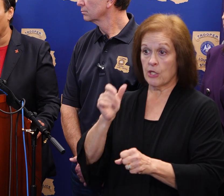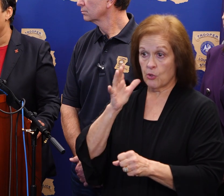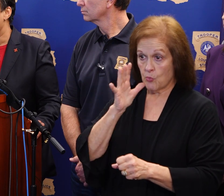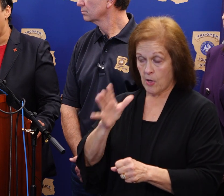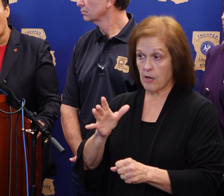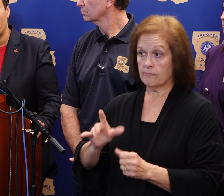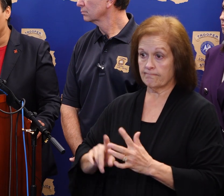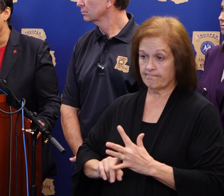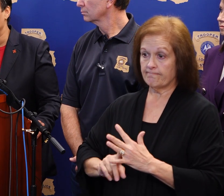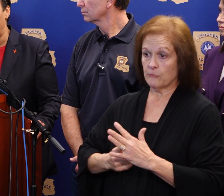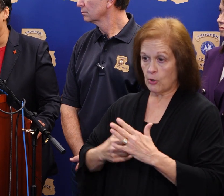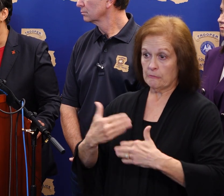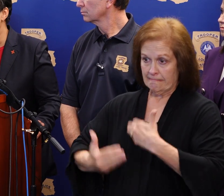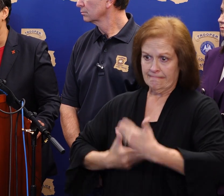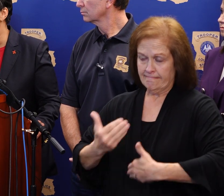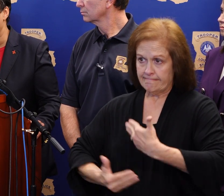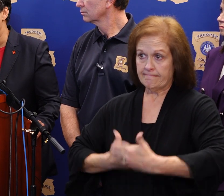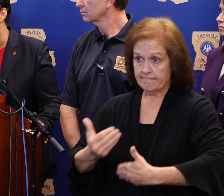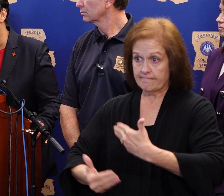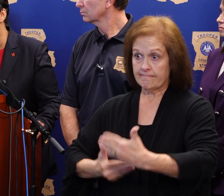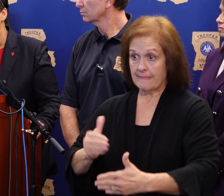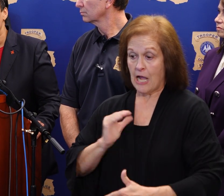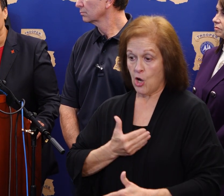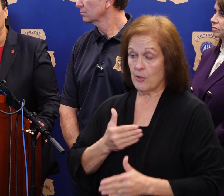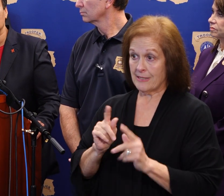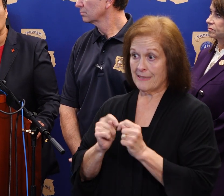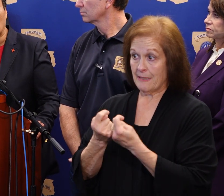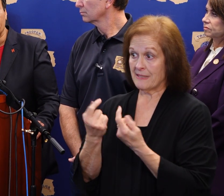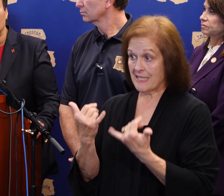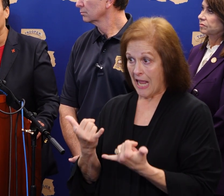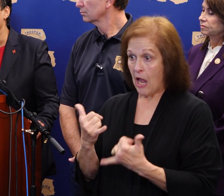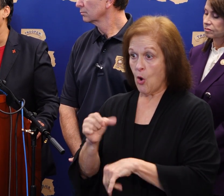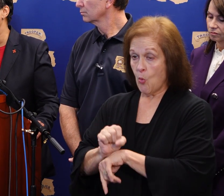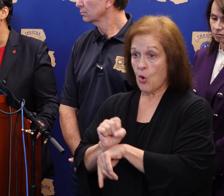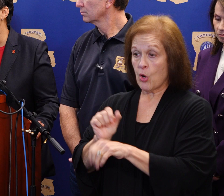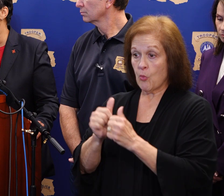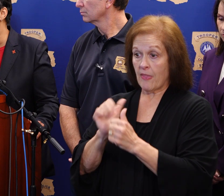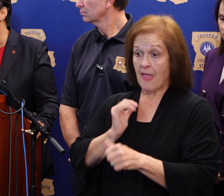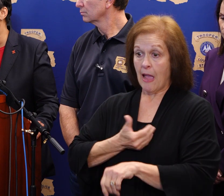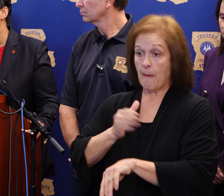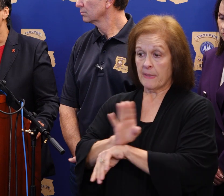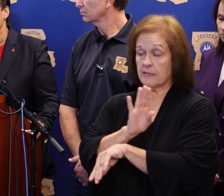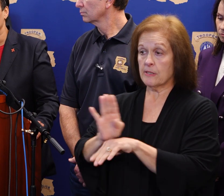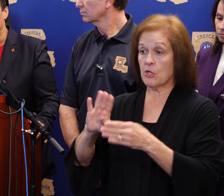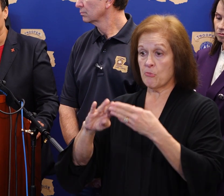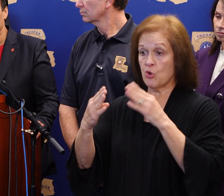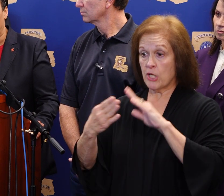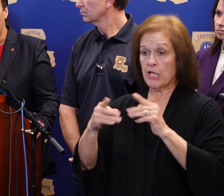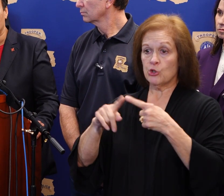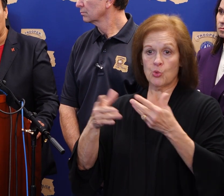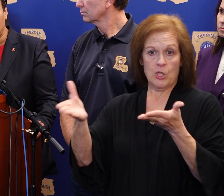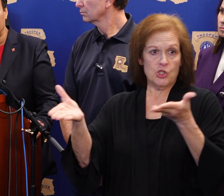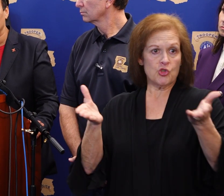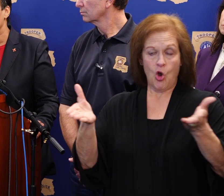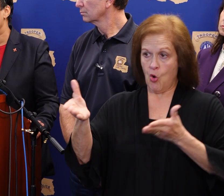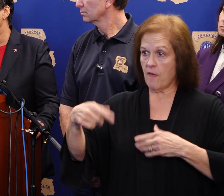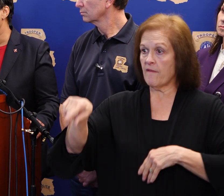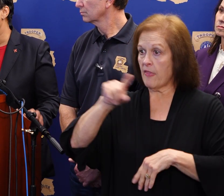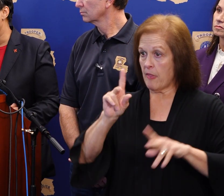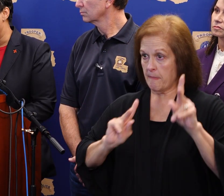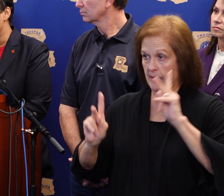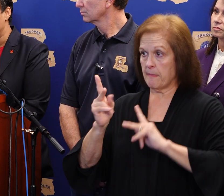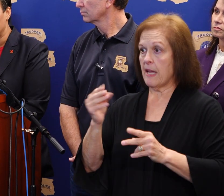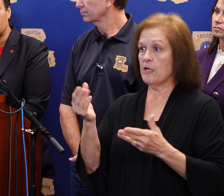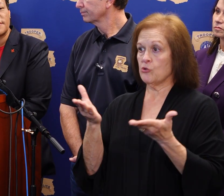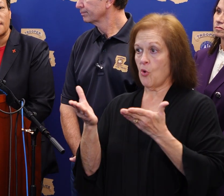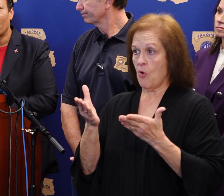restored. So we're hard at work now. Our teams are now, and of course, working with our business community to serve our public and